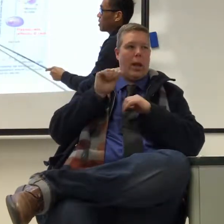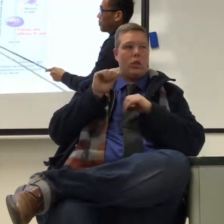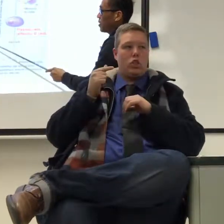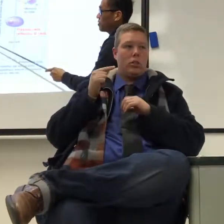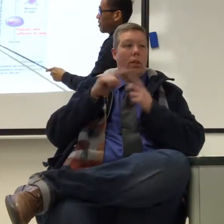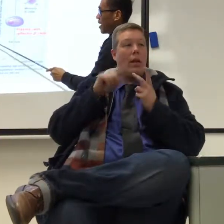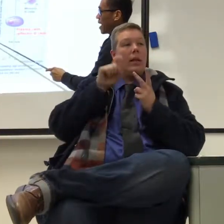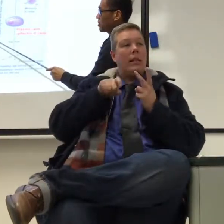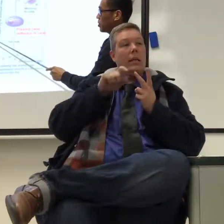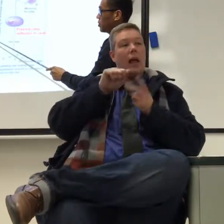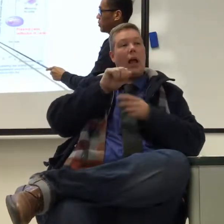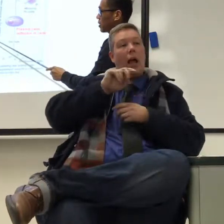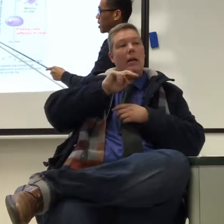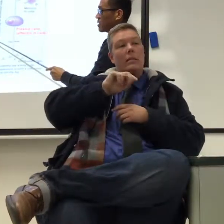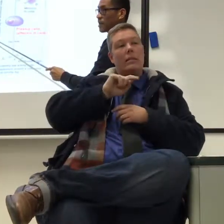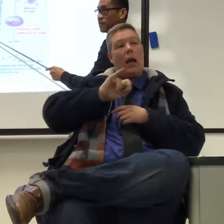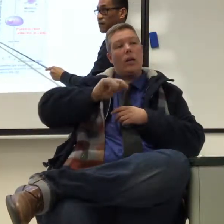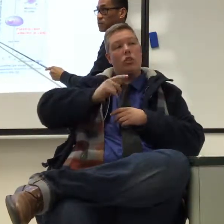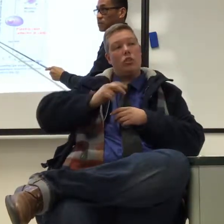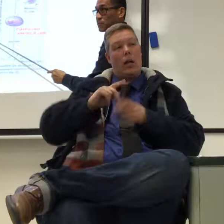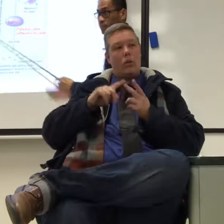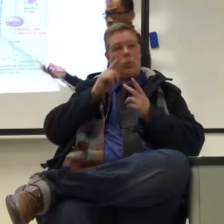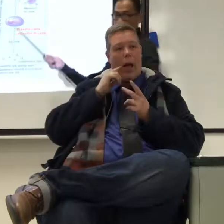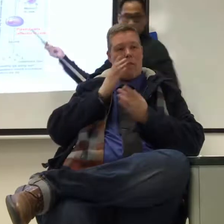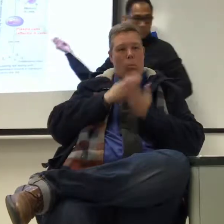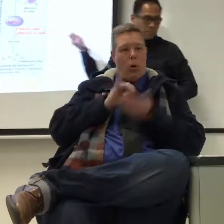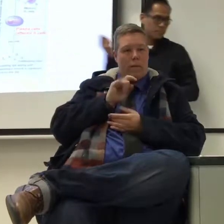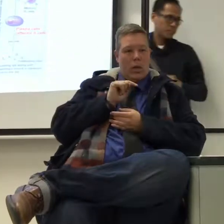to present a piece of that antigen to it to cause activation.